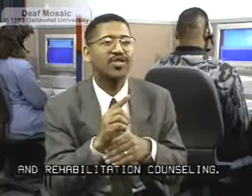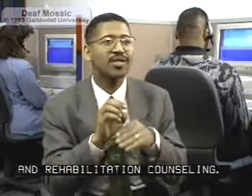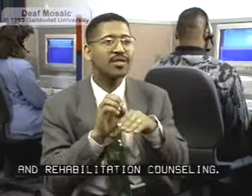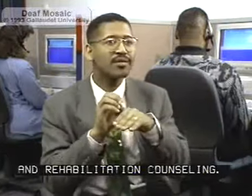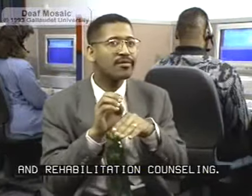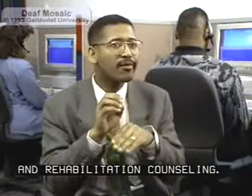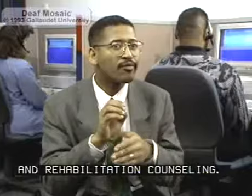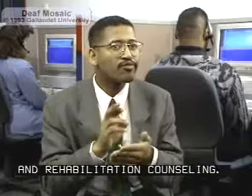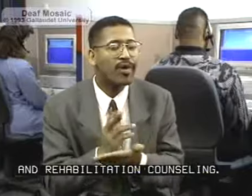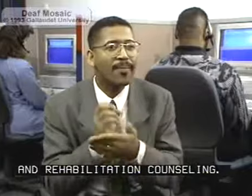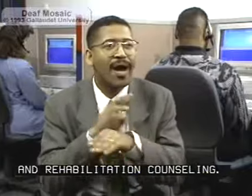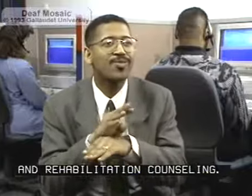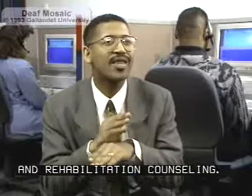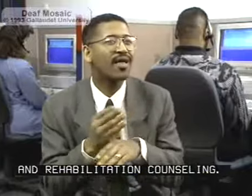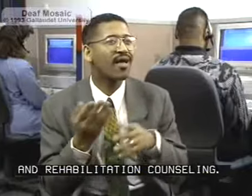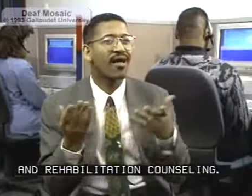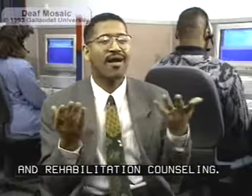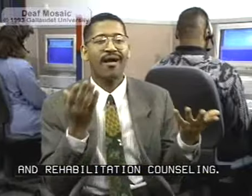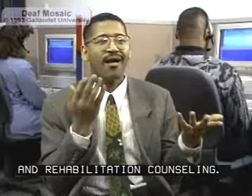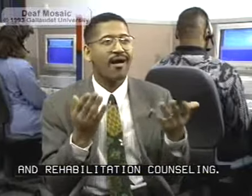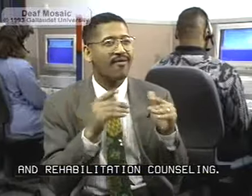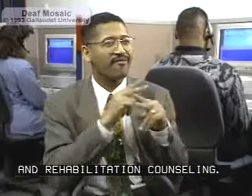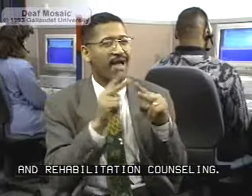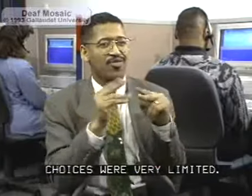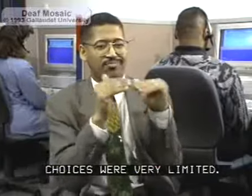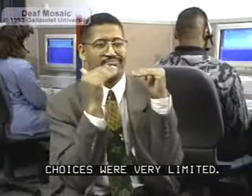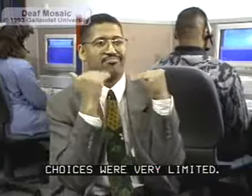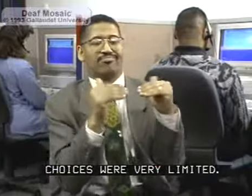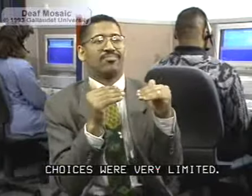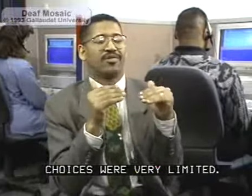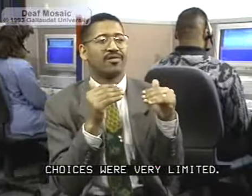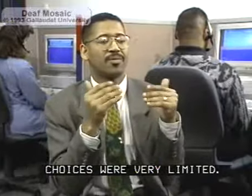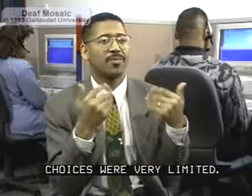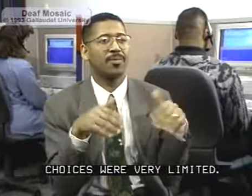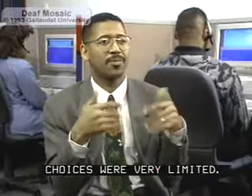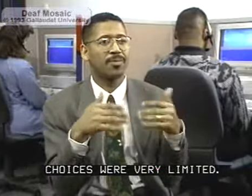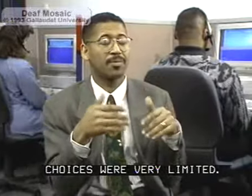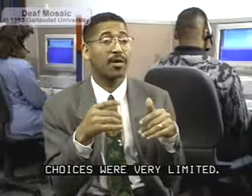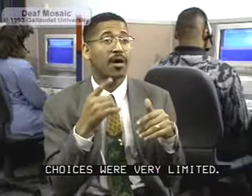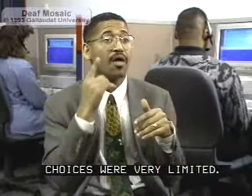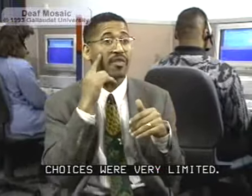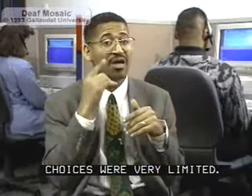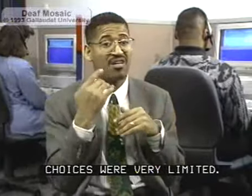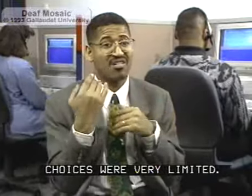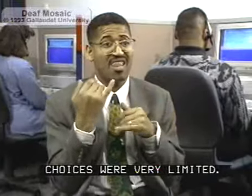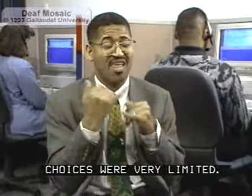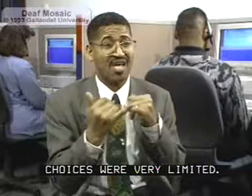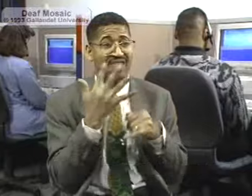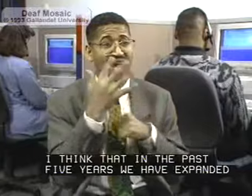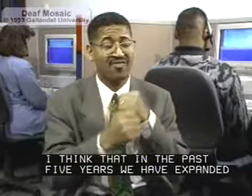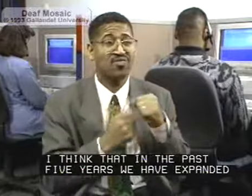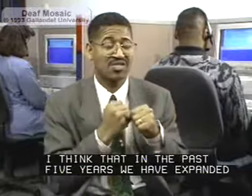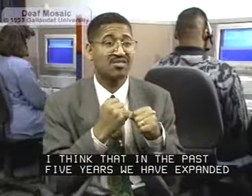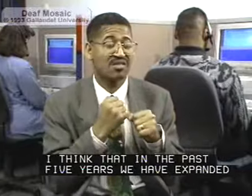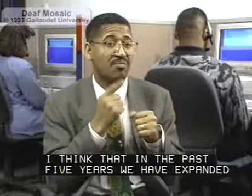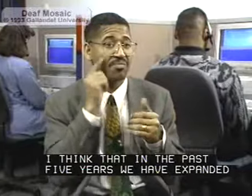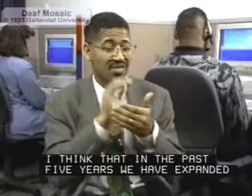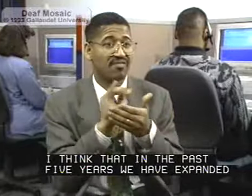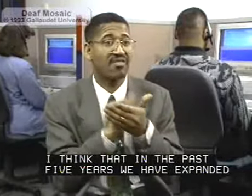and rehabilitation counseling. Choices were very limited. I think that in the past 5 years,